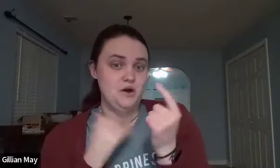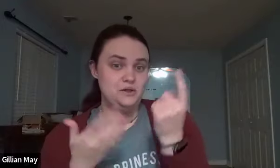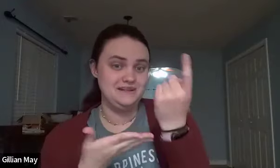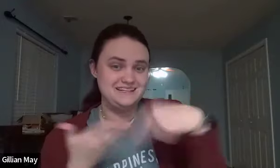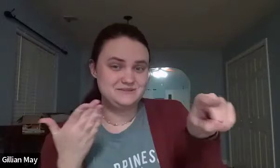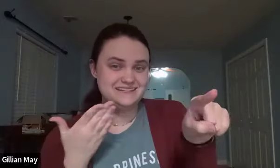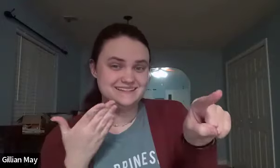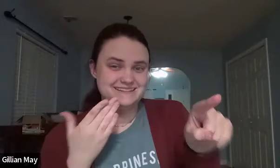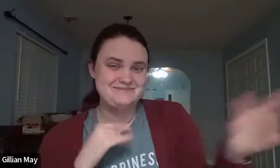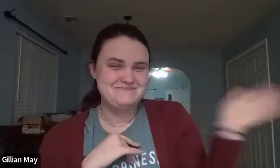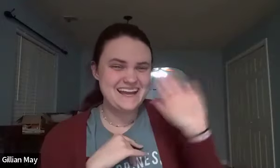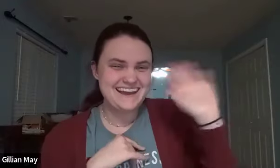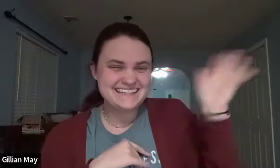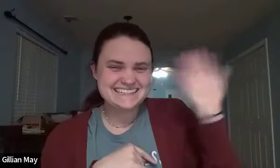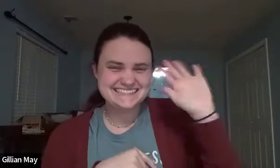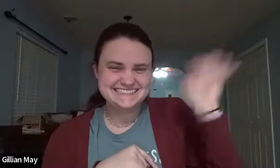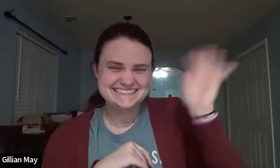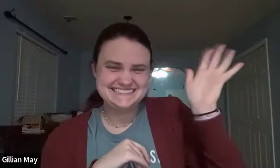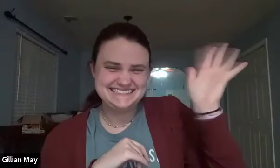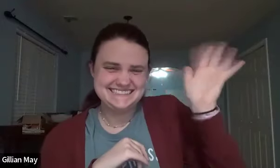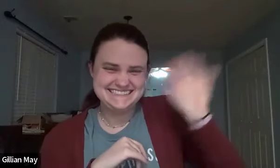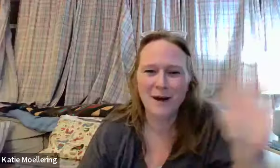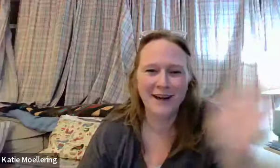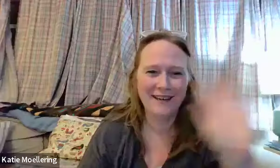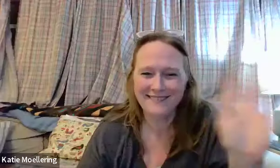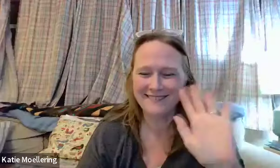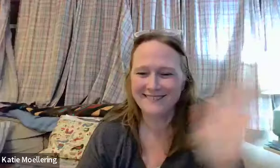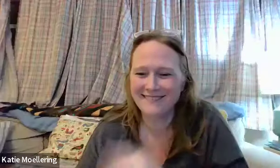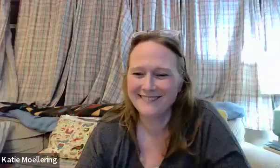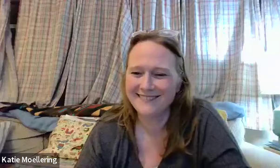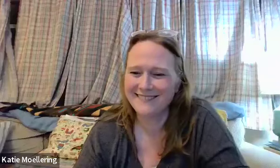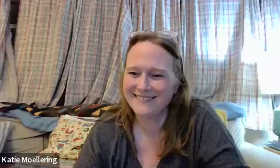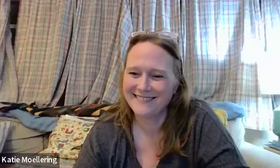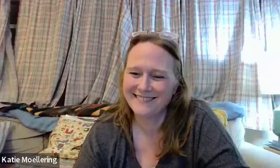all next week. Bye, guys. Thanks, everybody. Bye-bye.